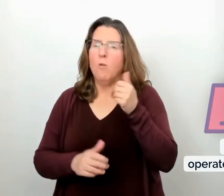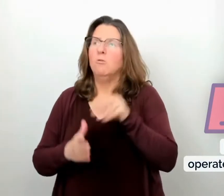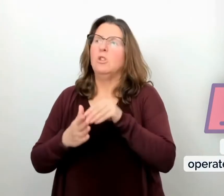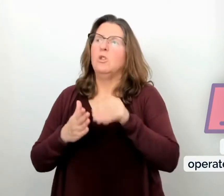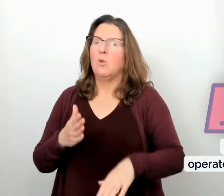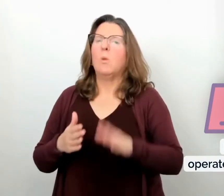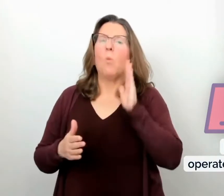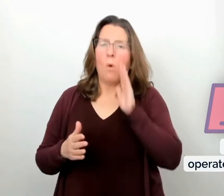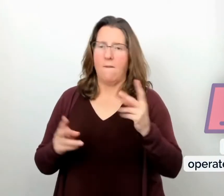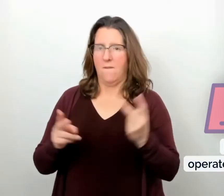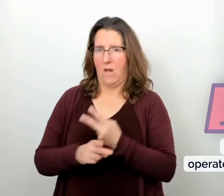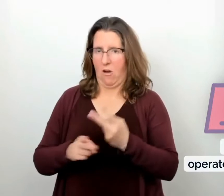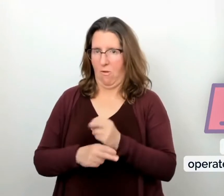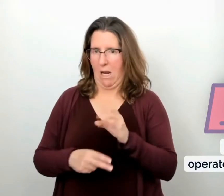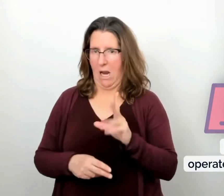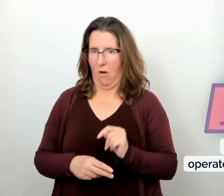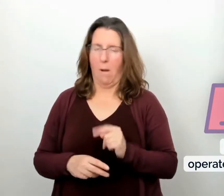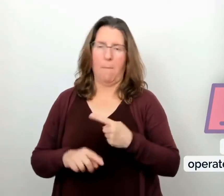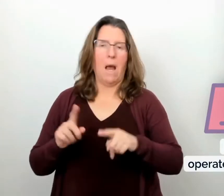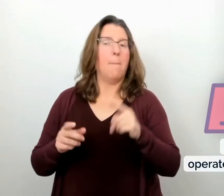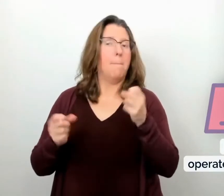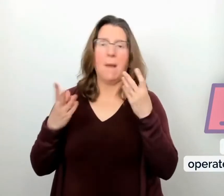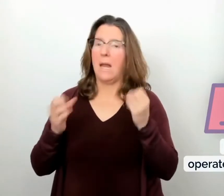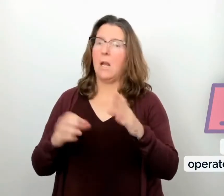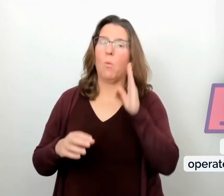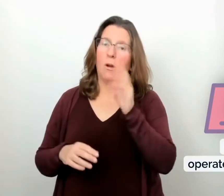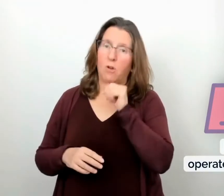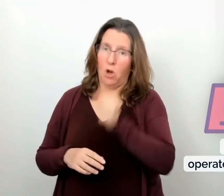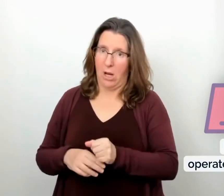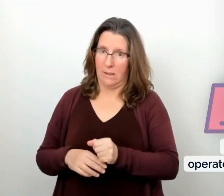Most students will figure them out, but some won't.